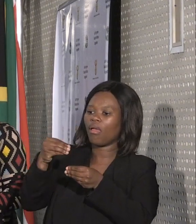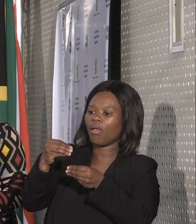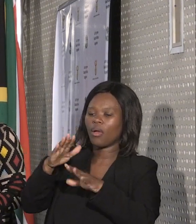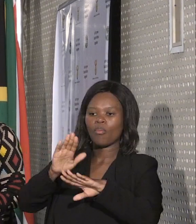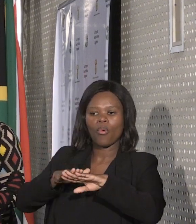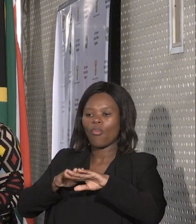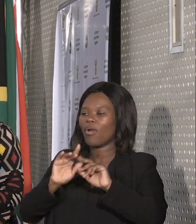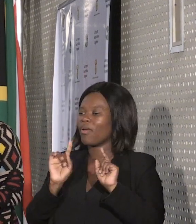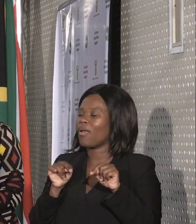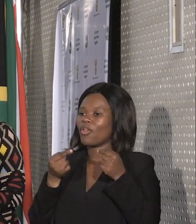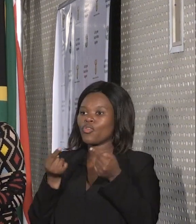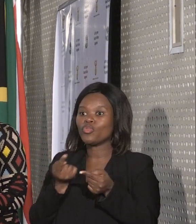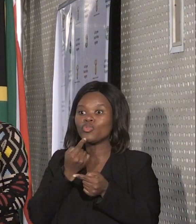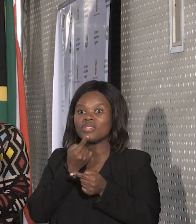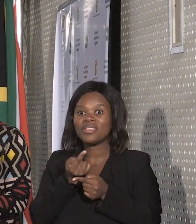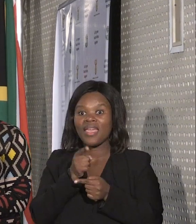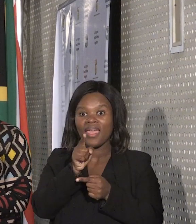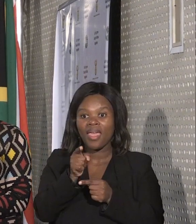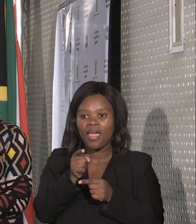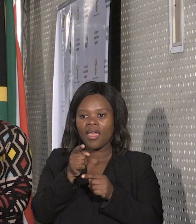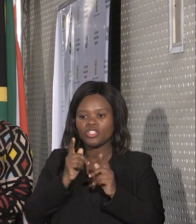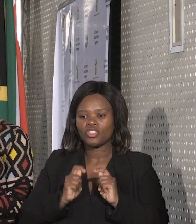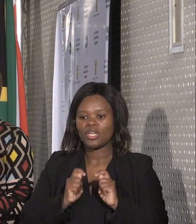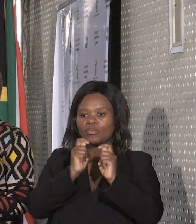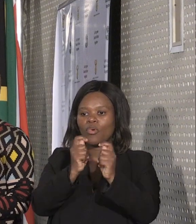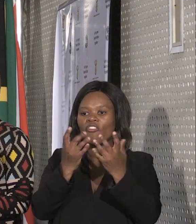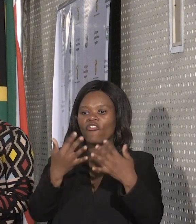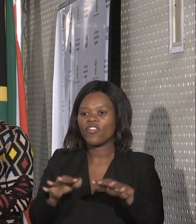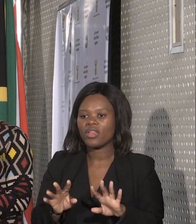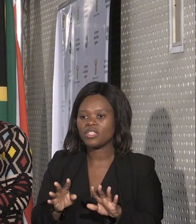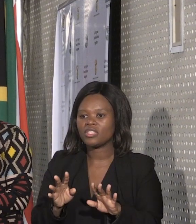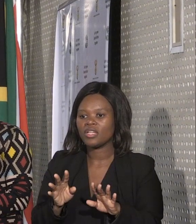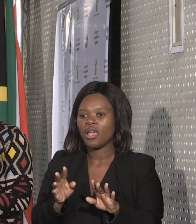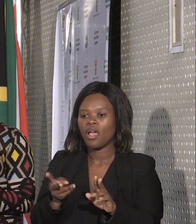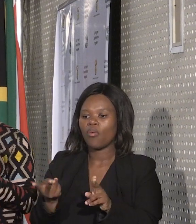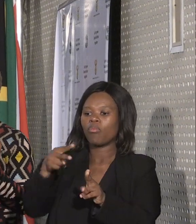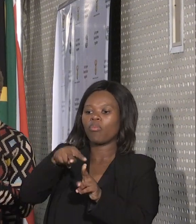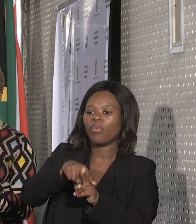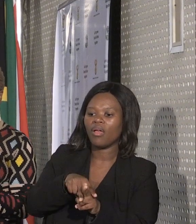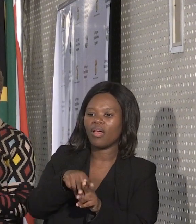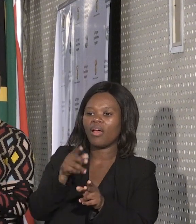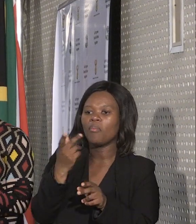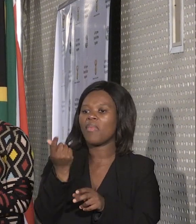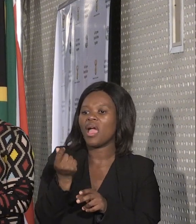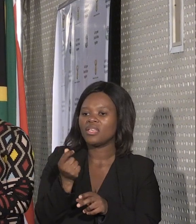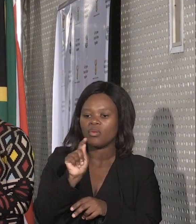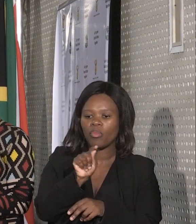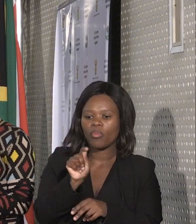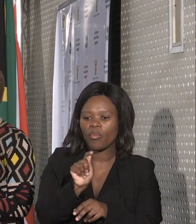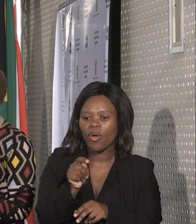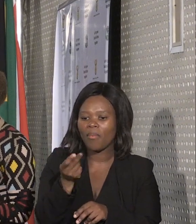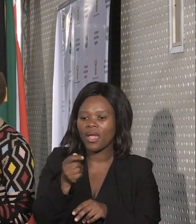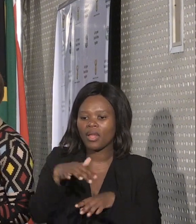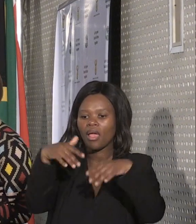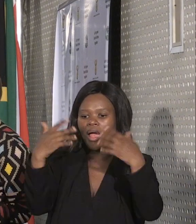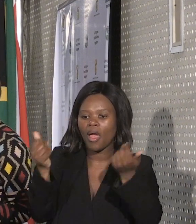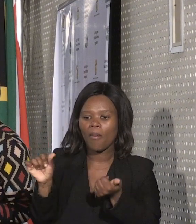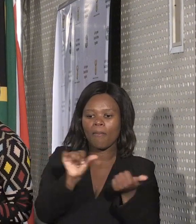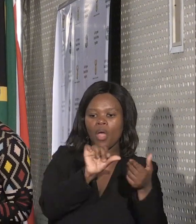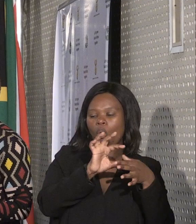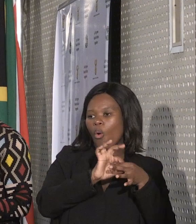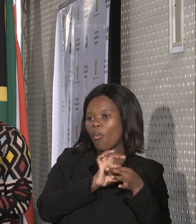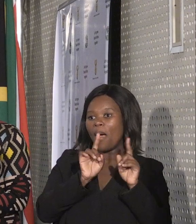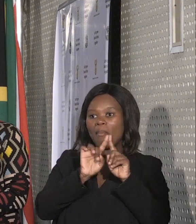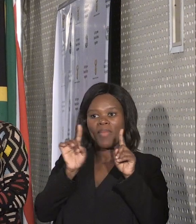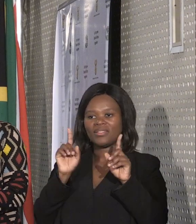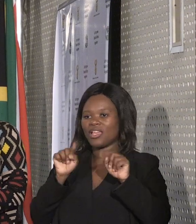sithi the money that they spend on transport and all akuyona into esingama la sithi nje acha sizonikeza imali, because there are also due